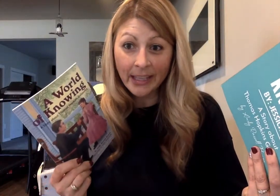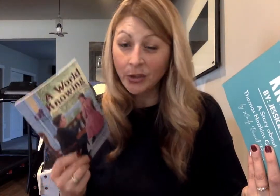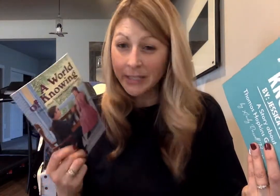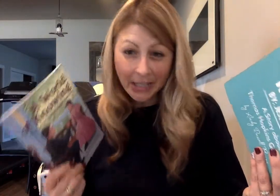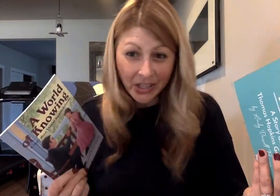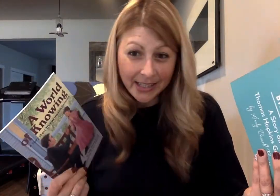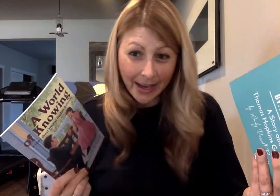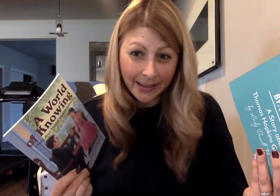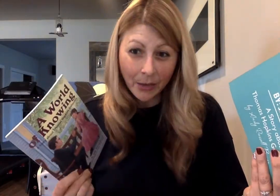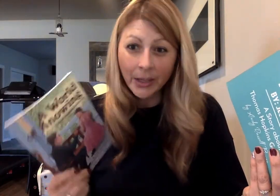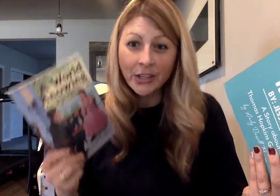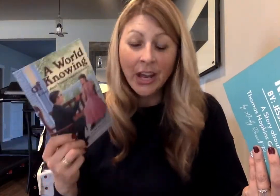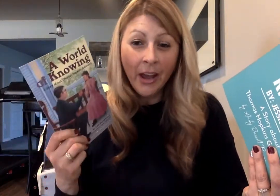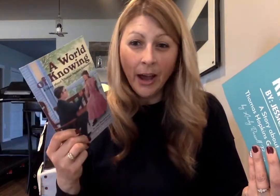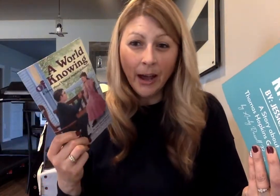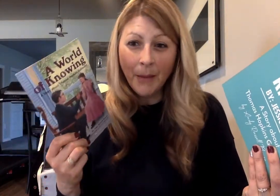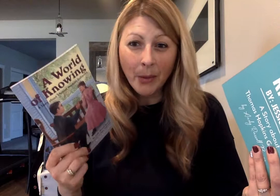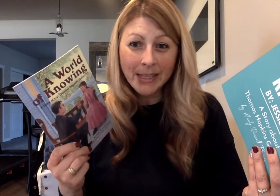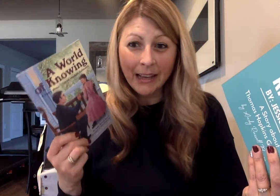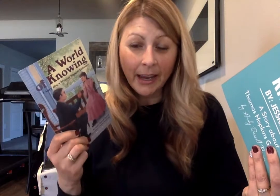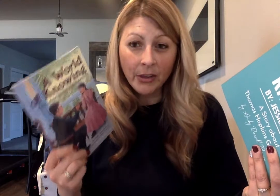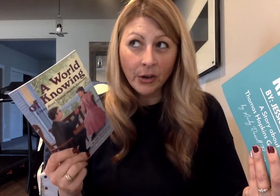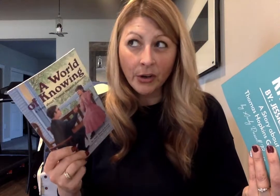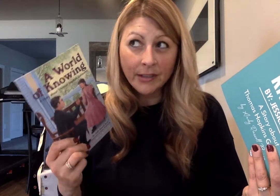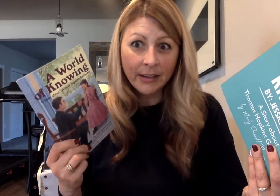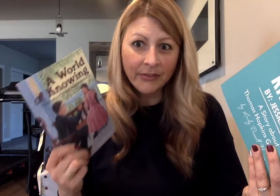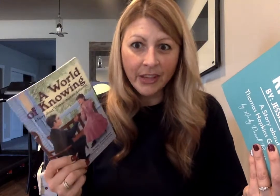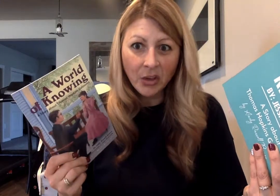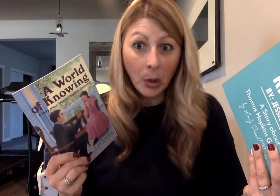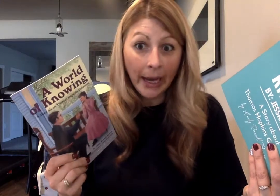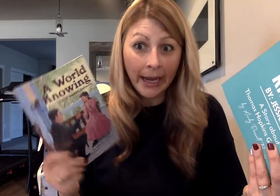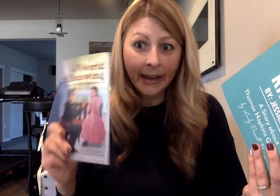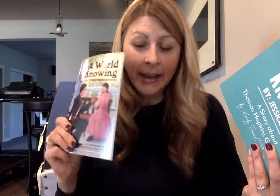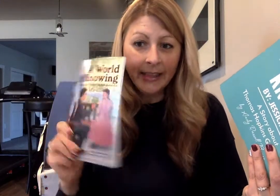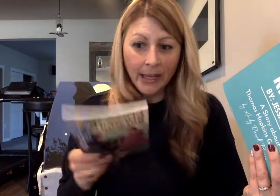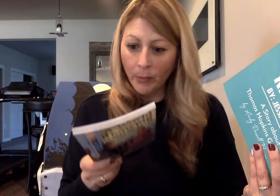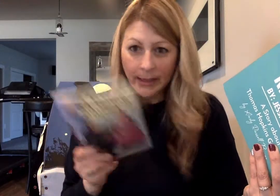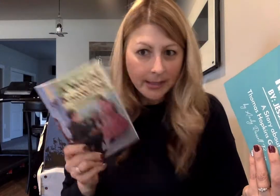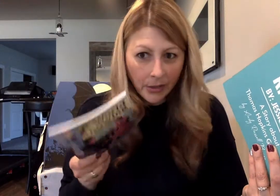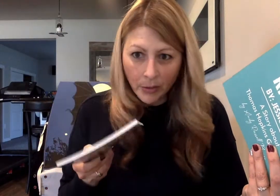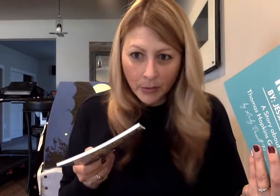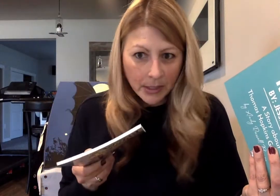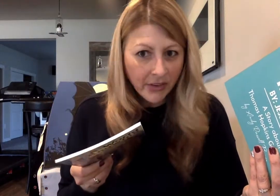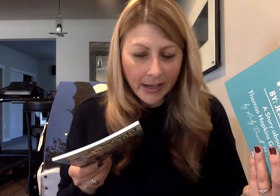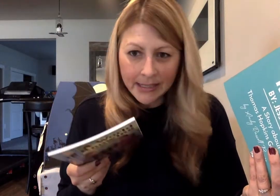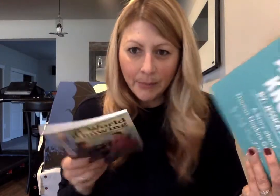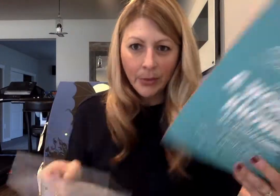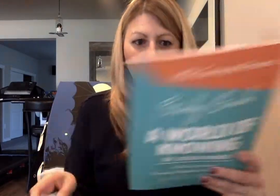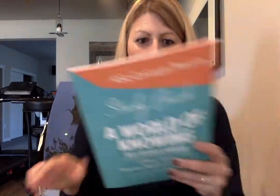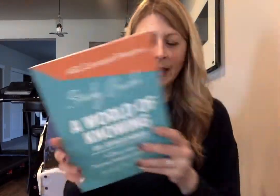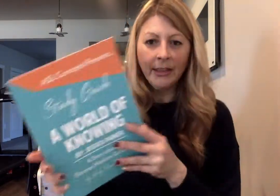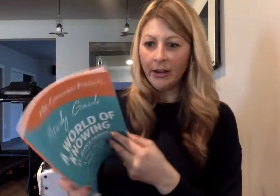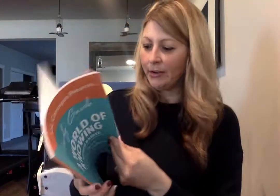you're teaching sign language, I would say like 3rd to 5th grade, they can read this on their own. It's very simple, but then